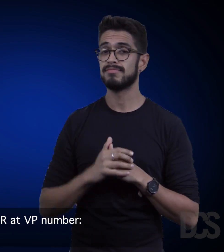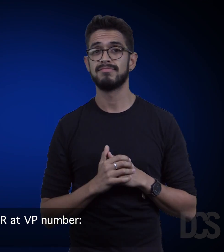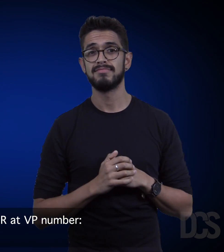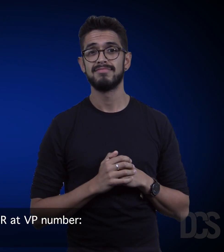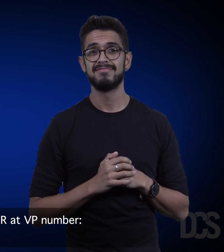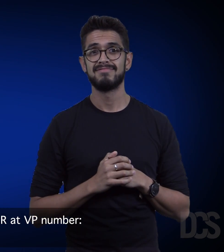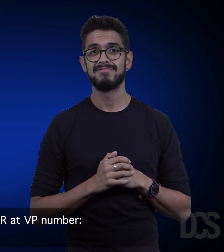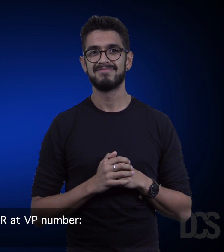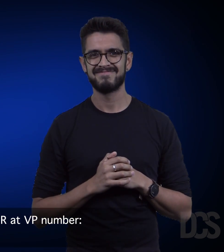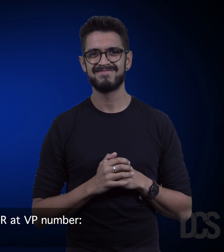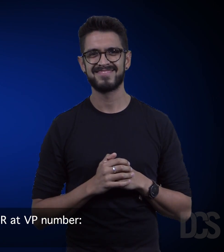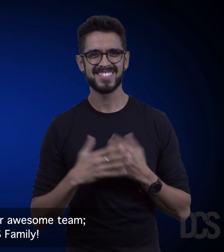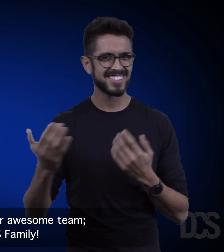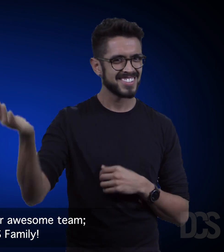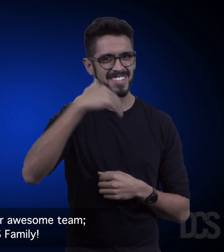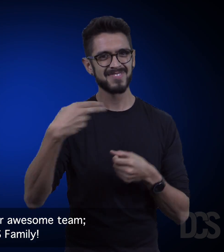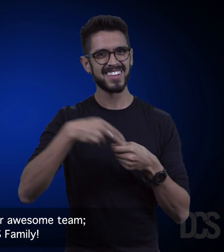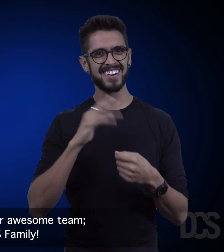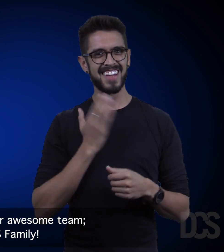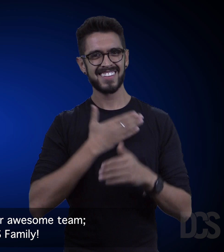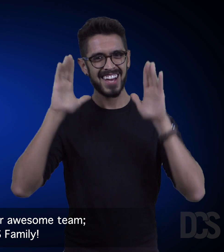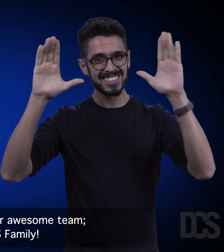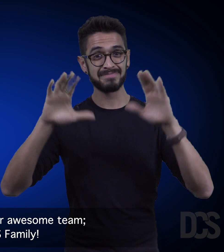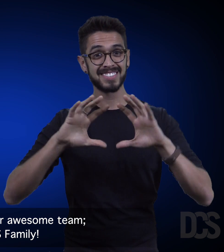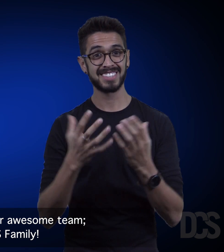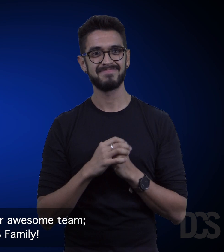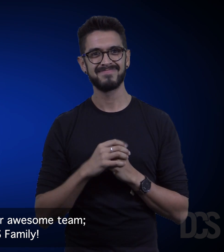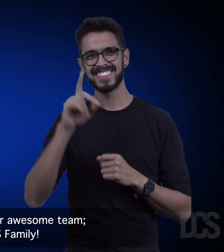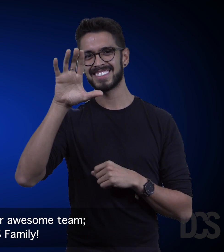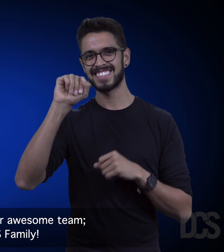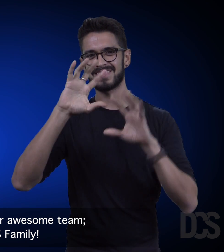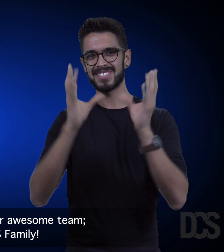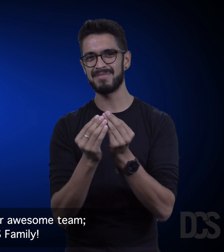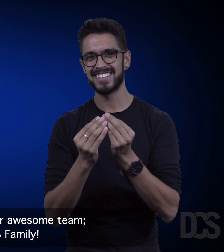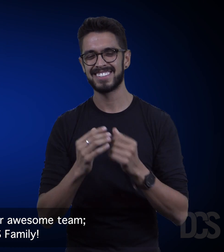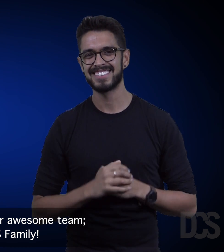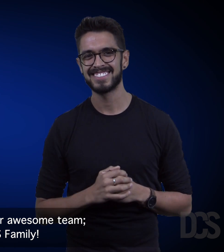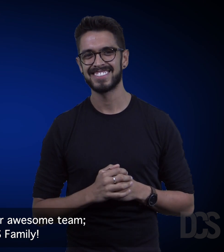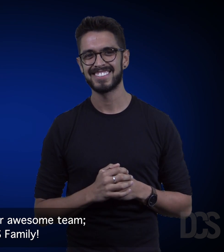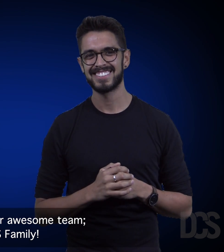619-550-3274. Come and join our awesome team, the DCS family.